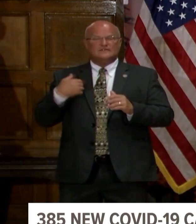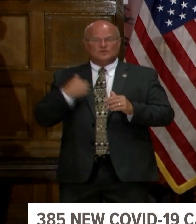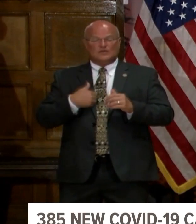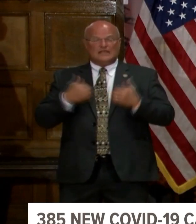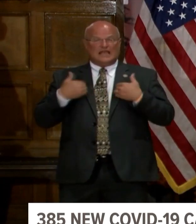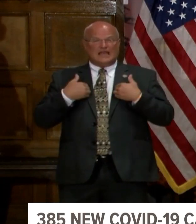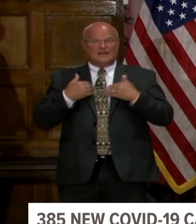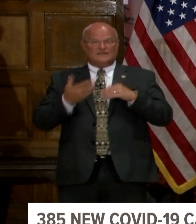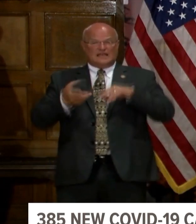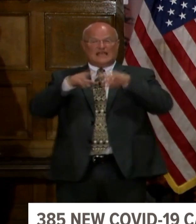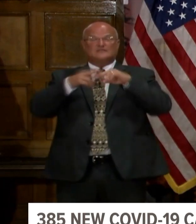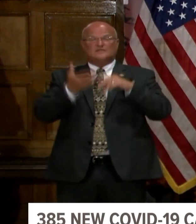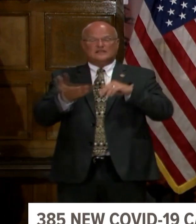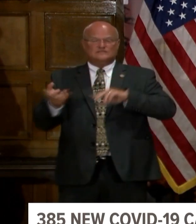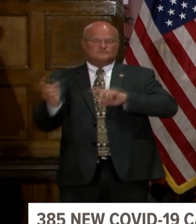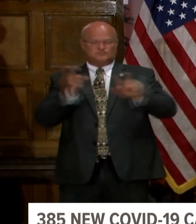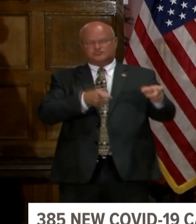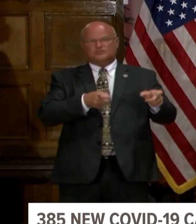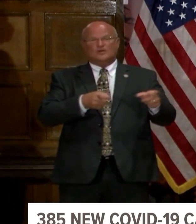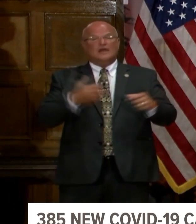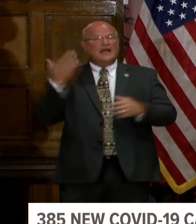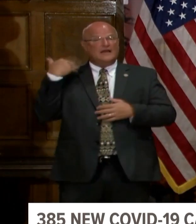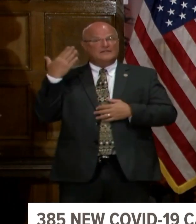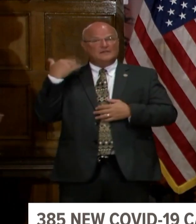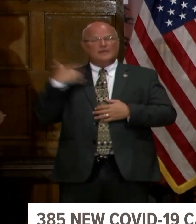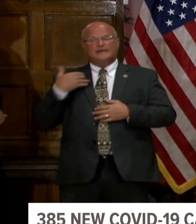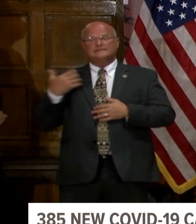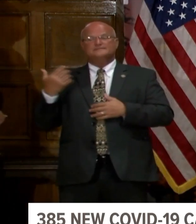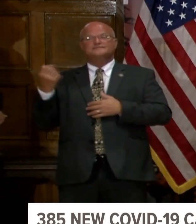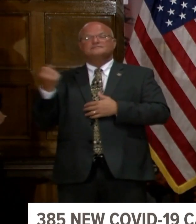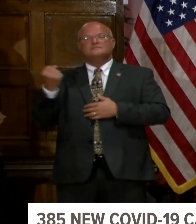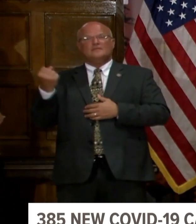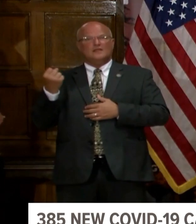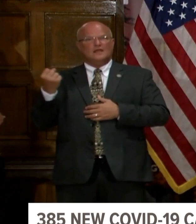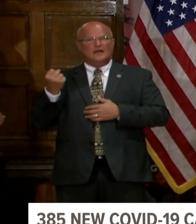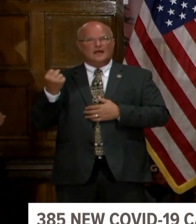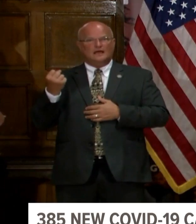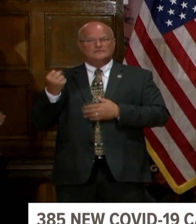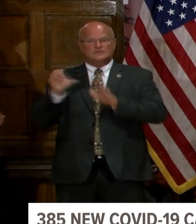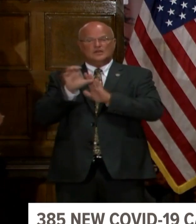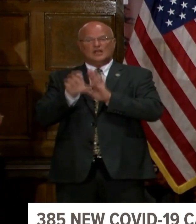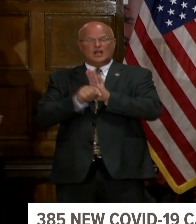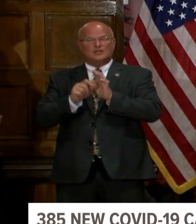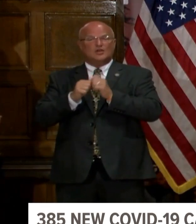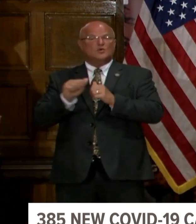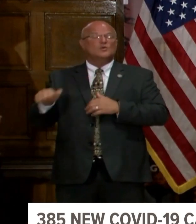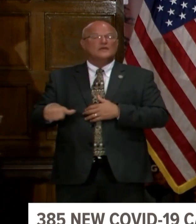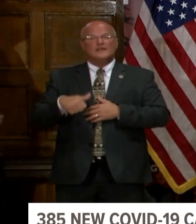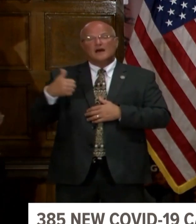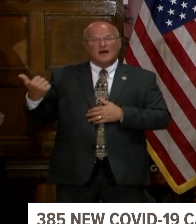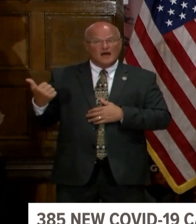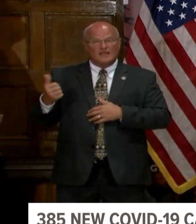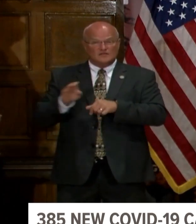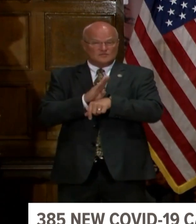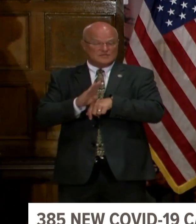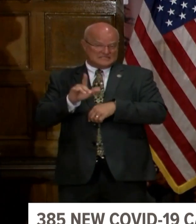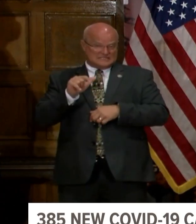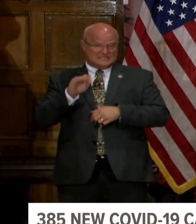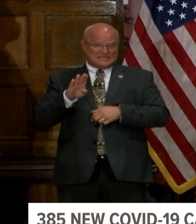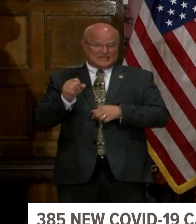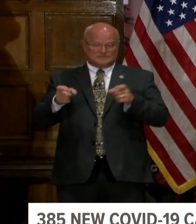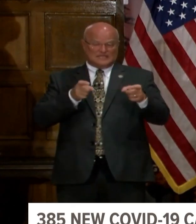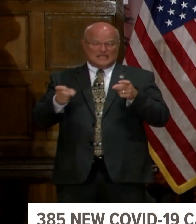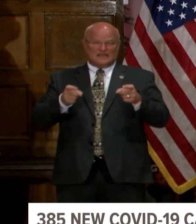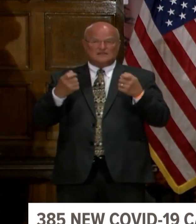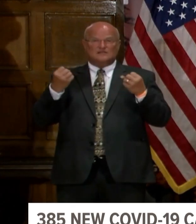have extra specimens. We have in the past had to contract with other commercial laboratories to handle